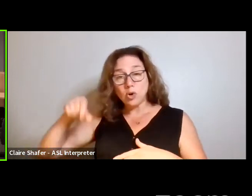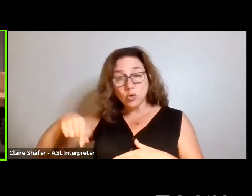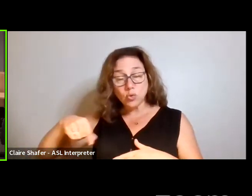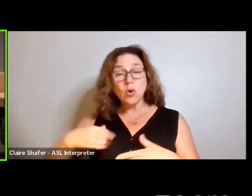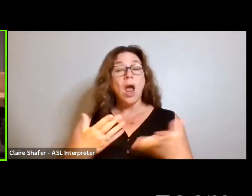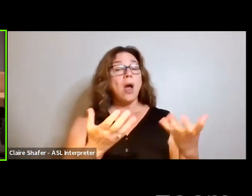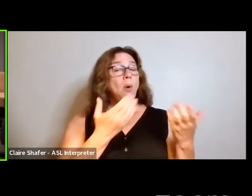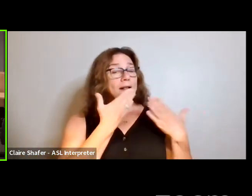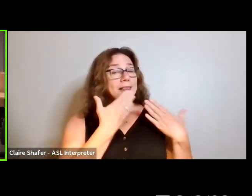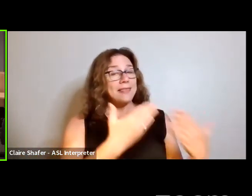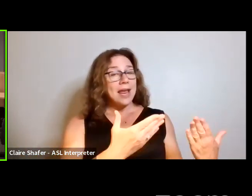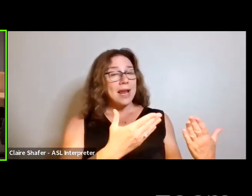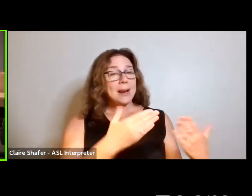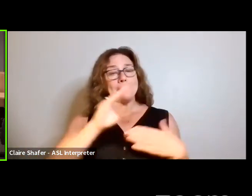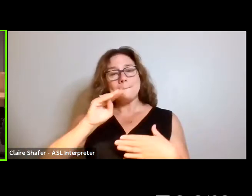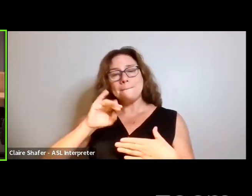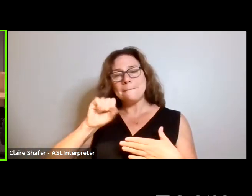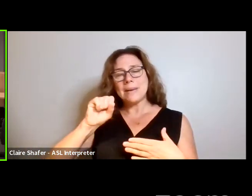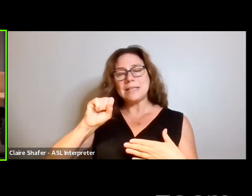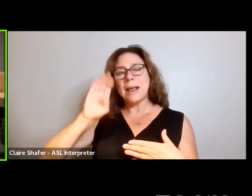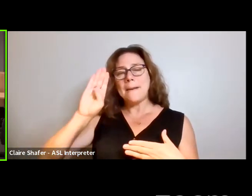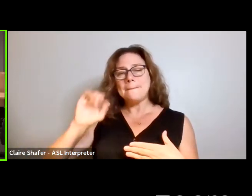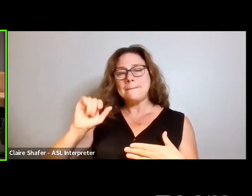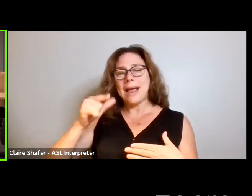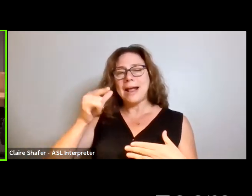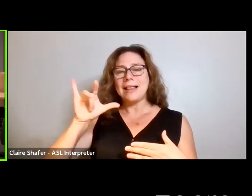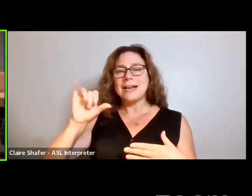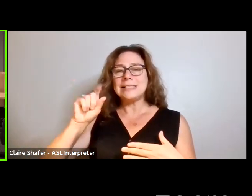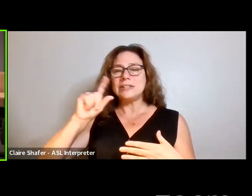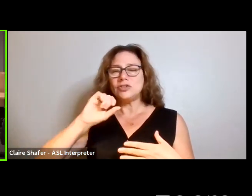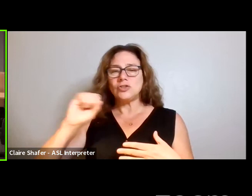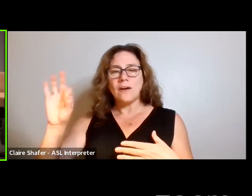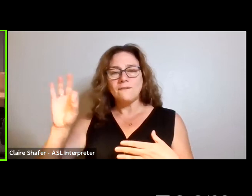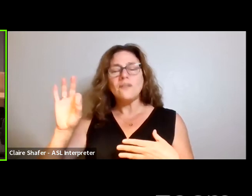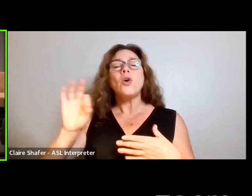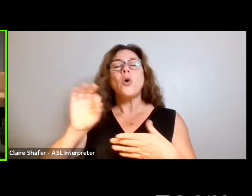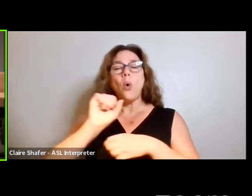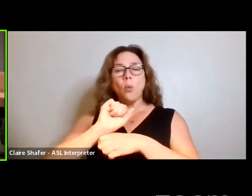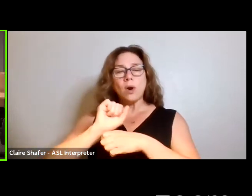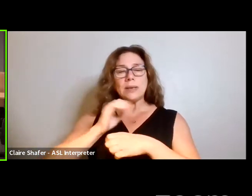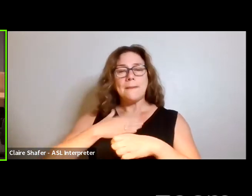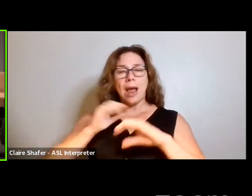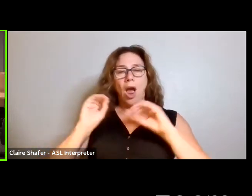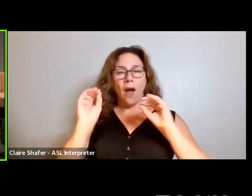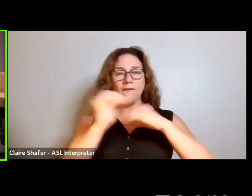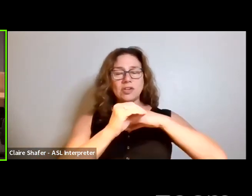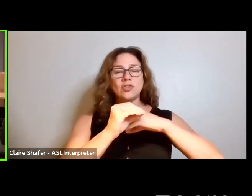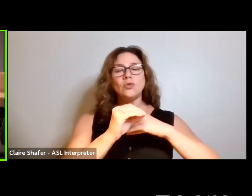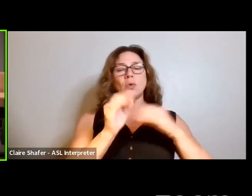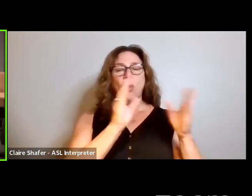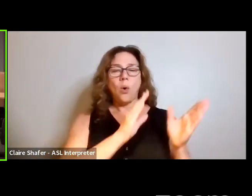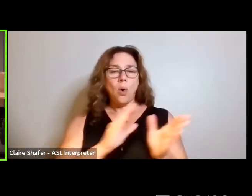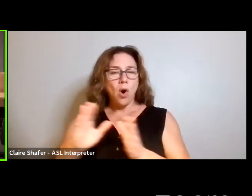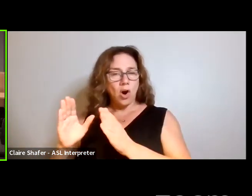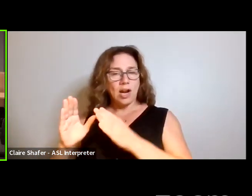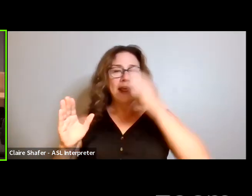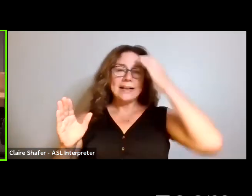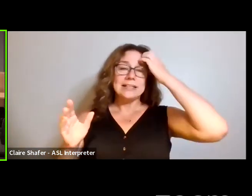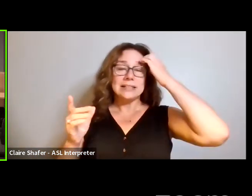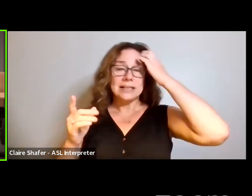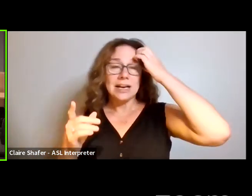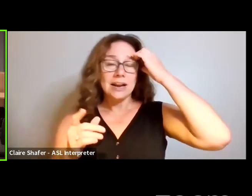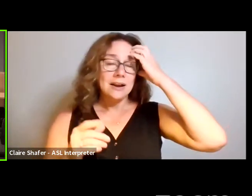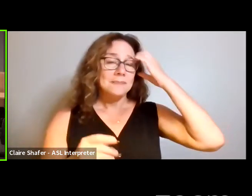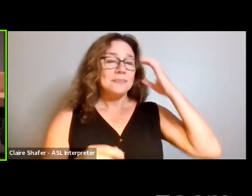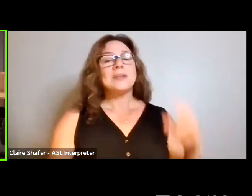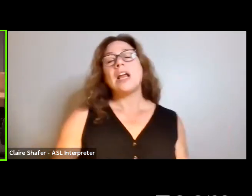thank Ms. Beglasoff, who works in my office, to help organizing, and our 2 campus safety specialists for helping set up, Mr. Liggins